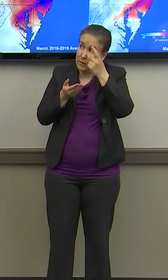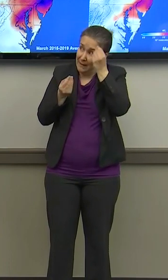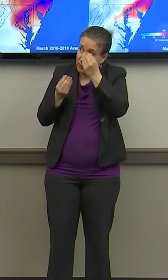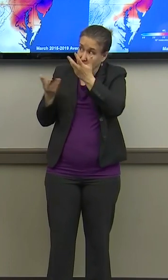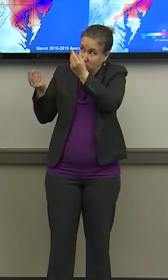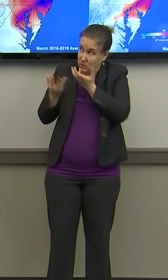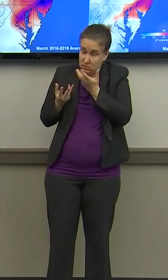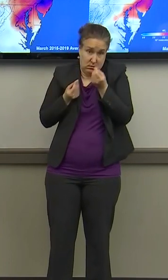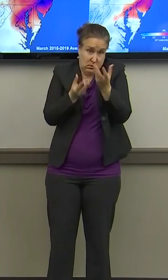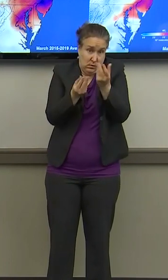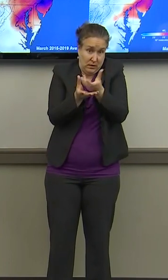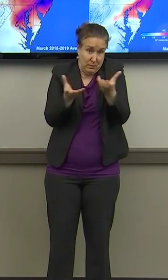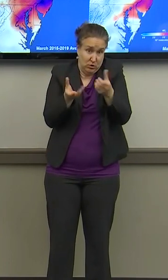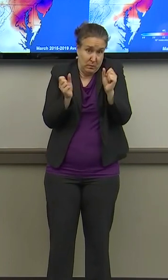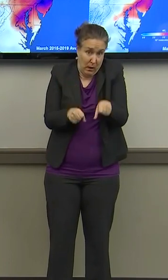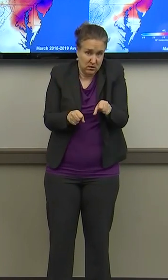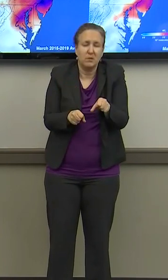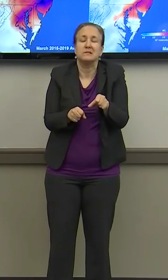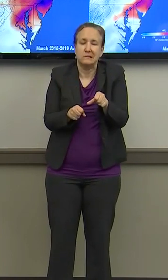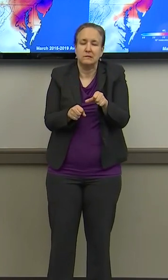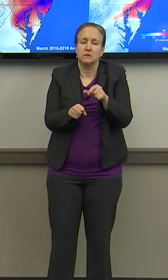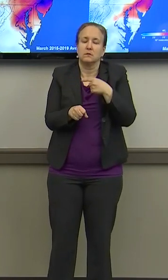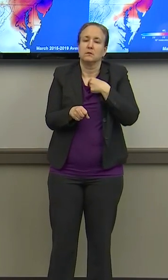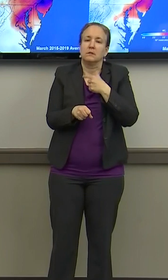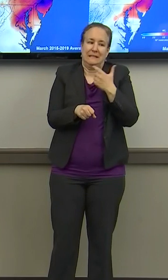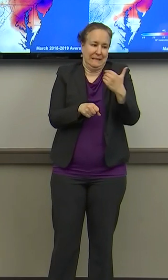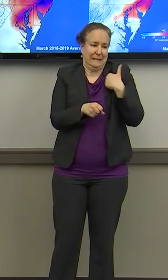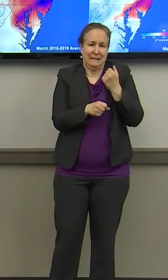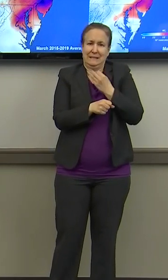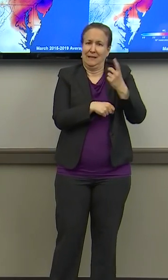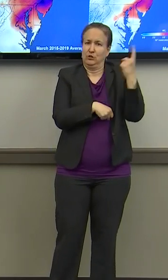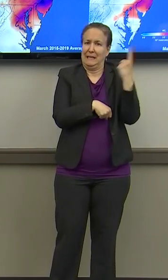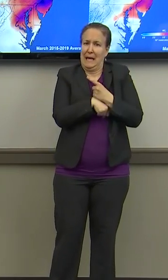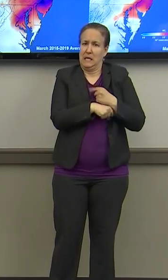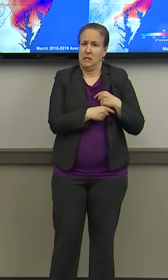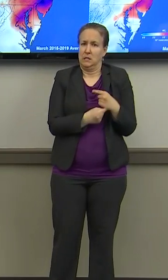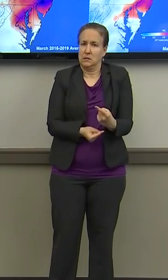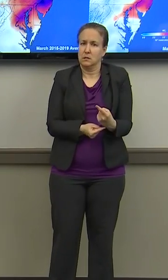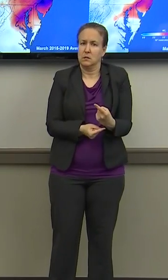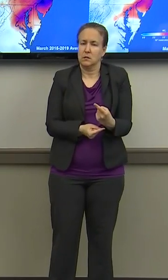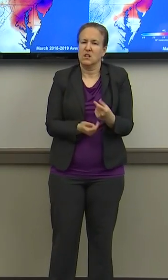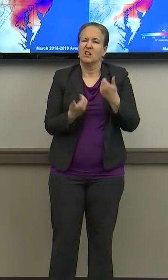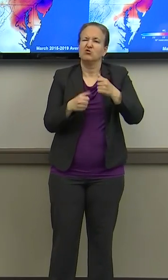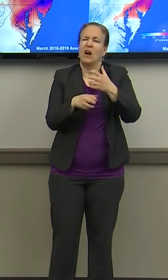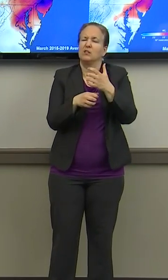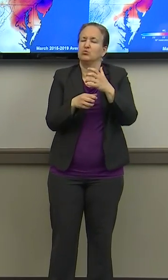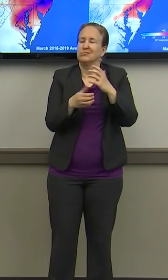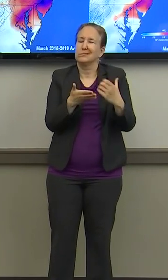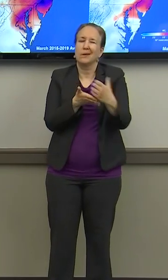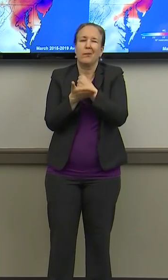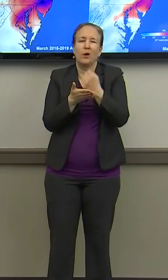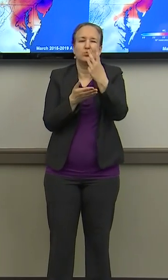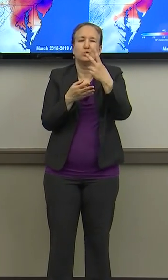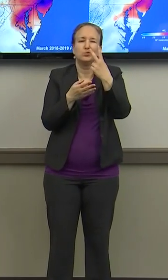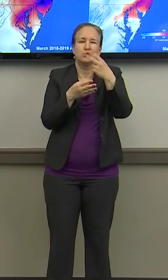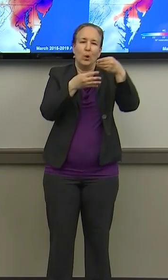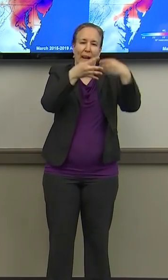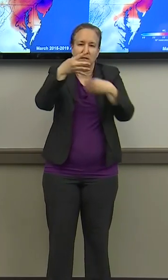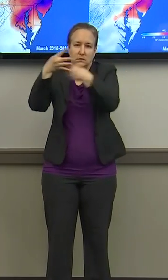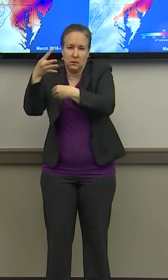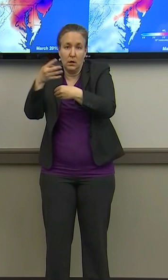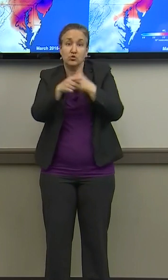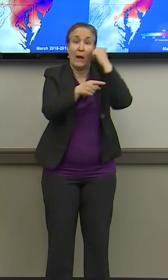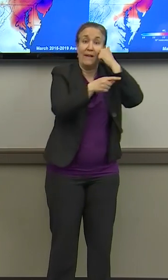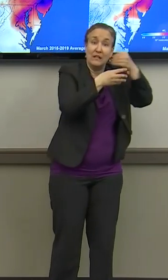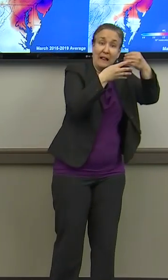as much as possible, we've been actually working for the past several days to get 2 lists together. The one that we share with you every day, which